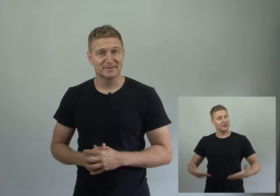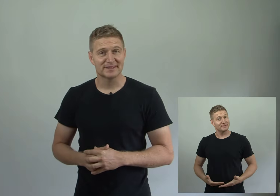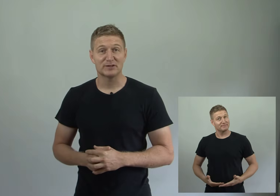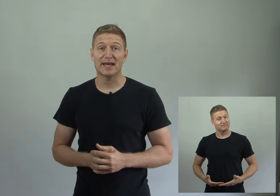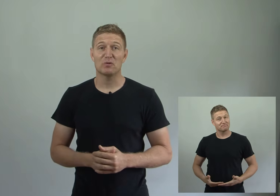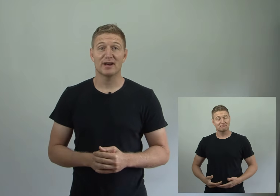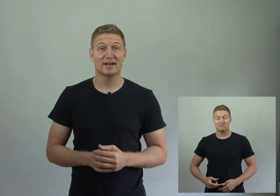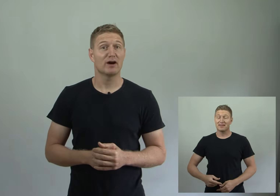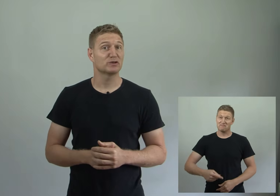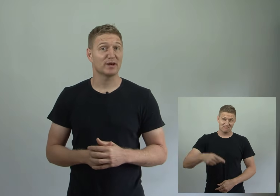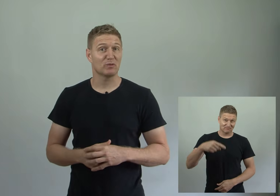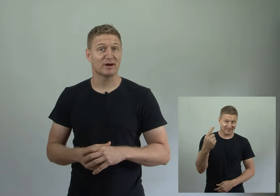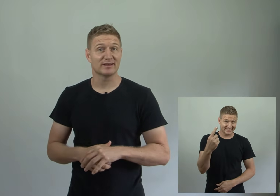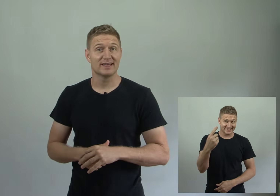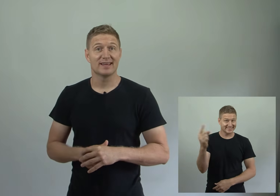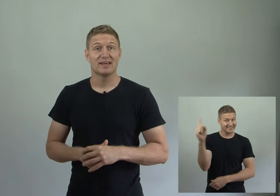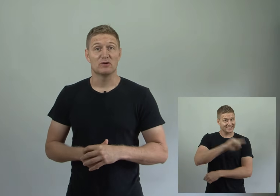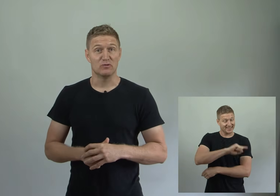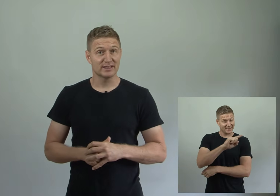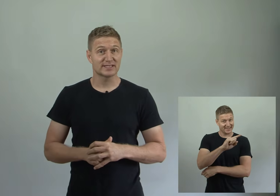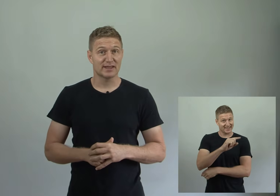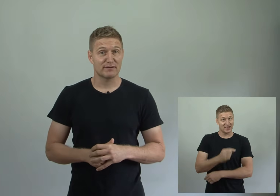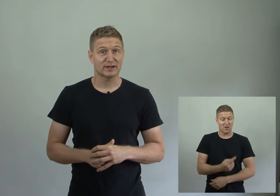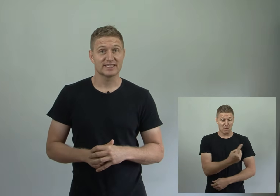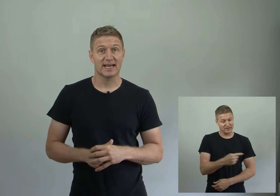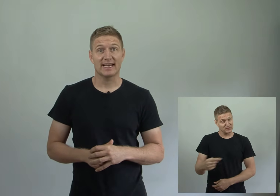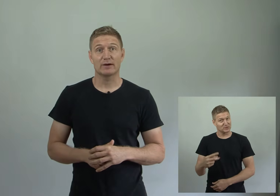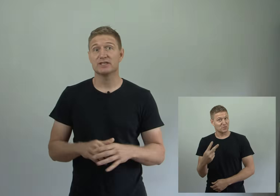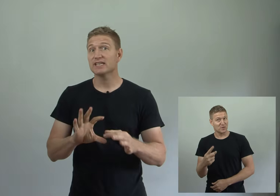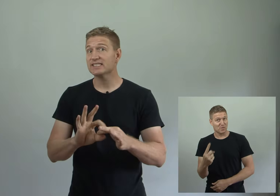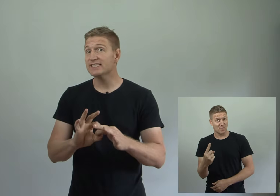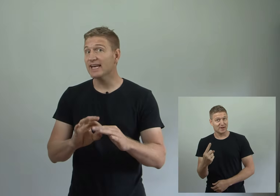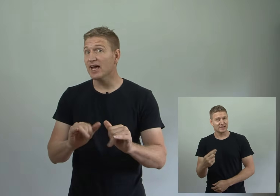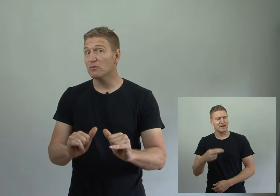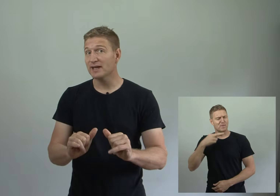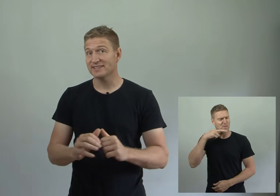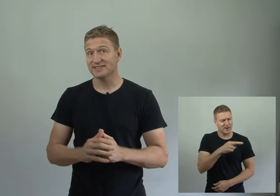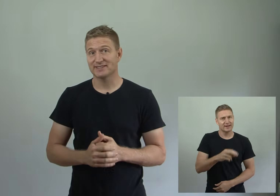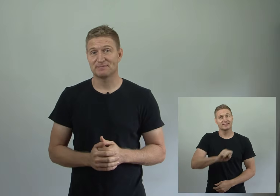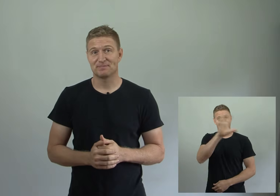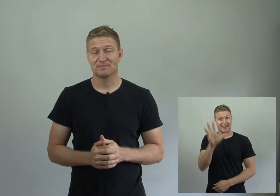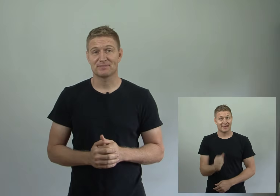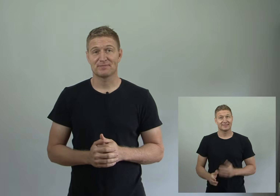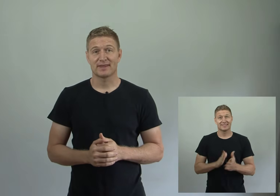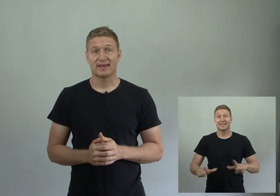Welcome to day 1 of 21 real South African Sign Language stay-home